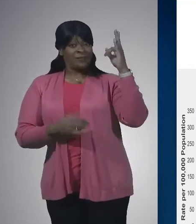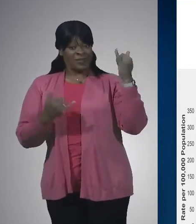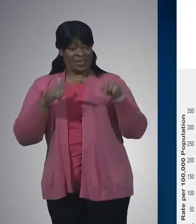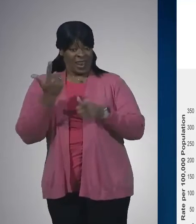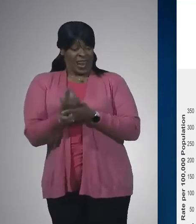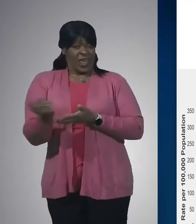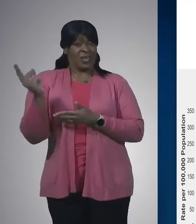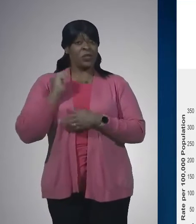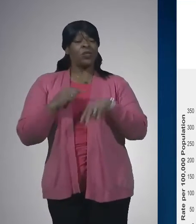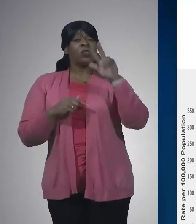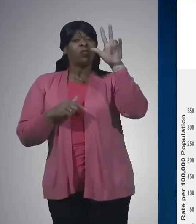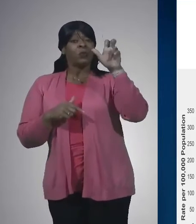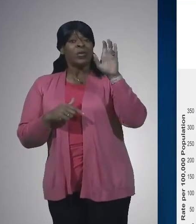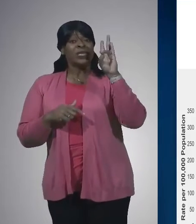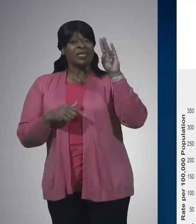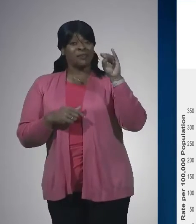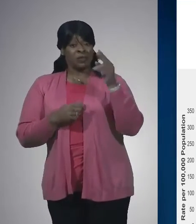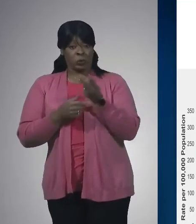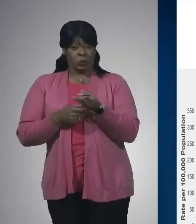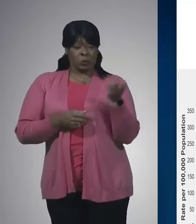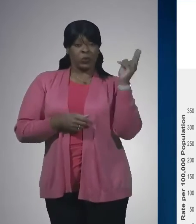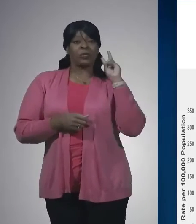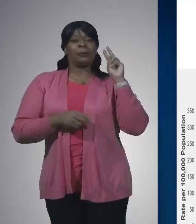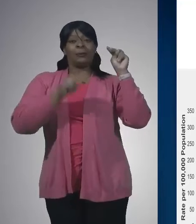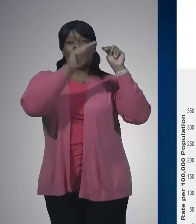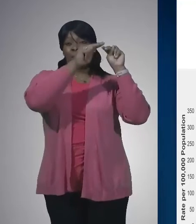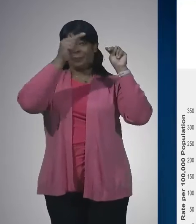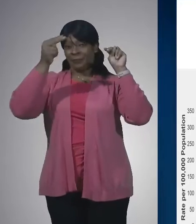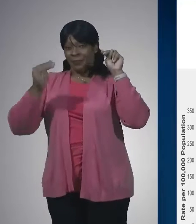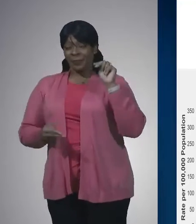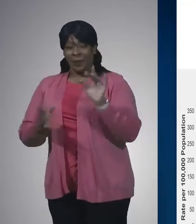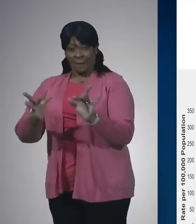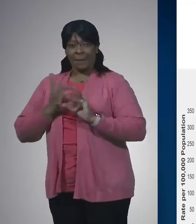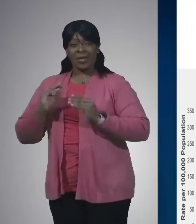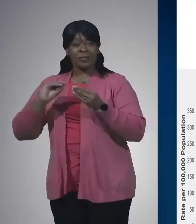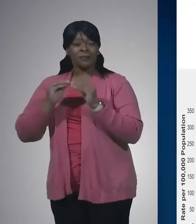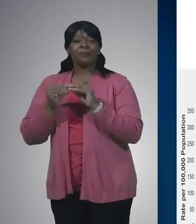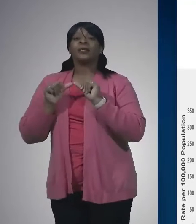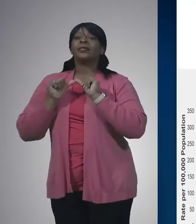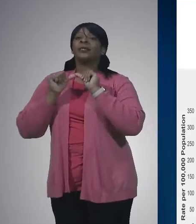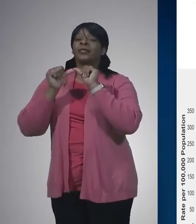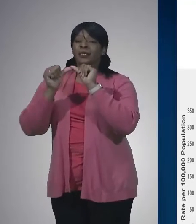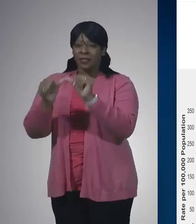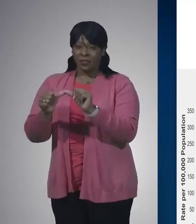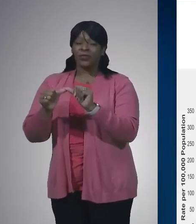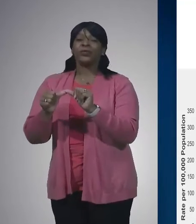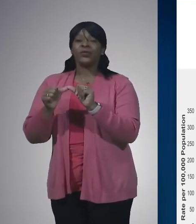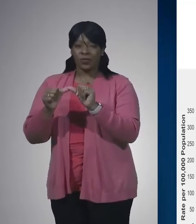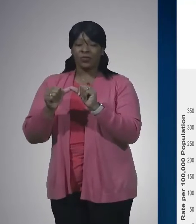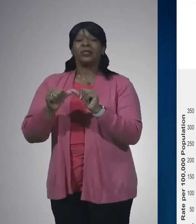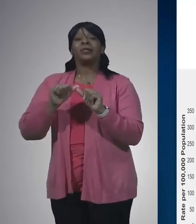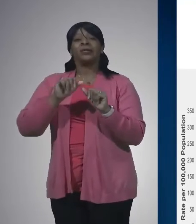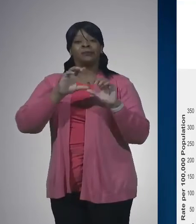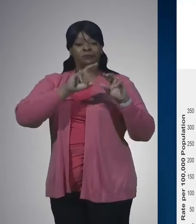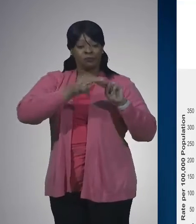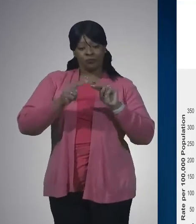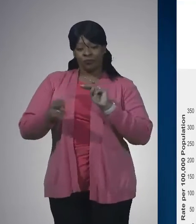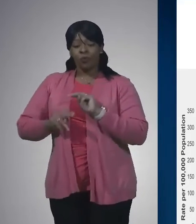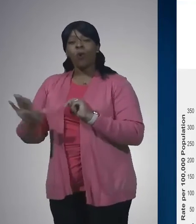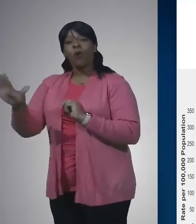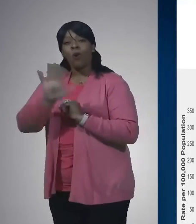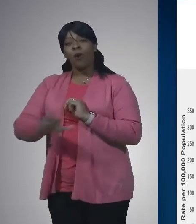last week and 370 2 weeks ago, and active cases continue to decline in all age ranges, as you can